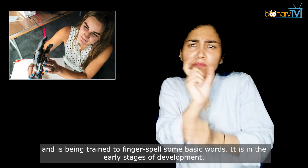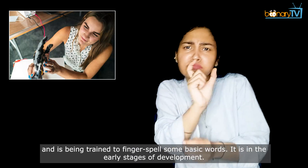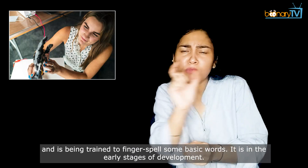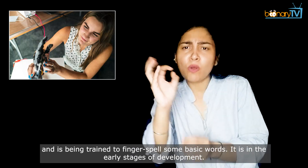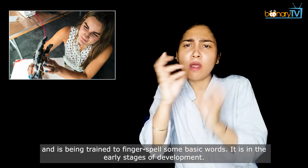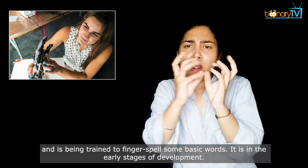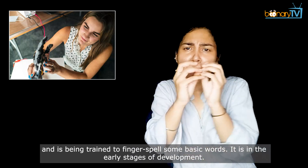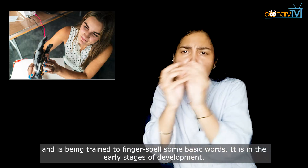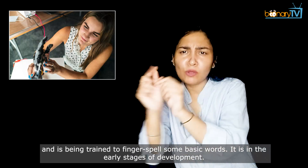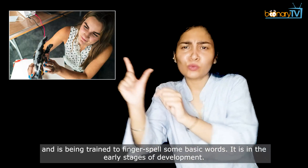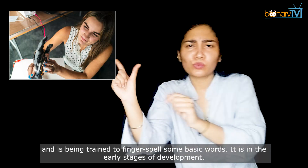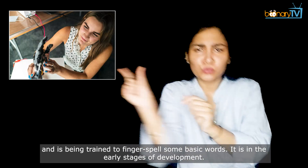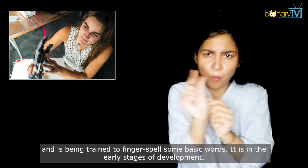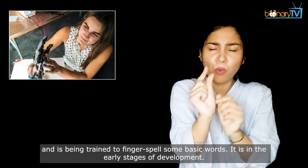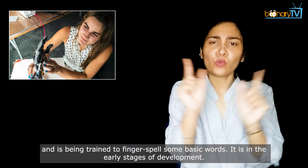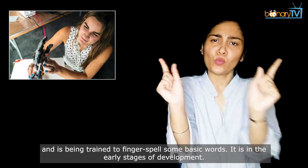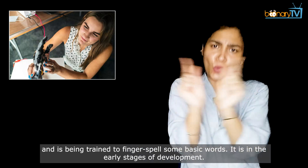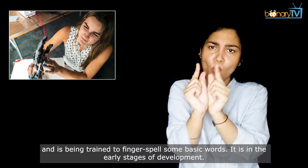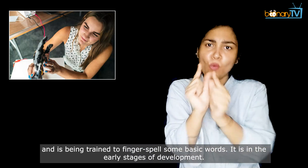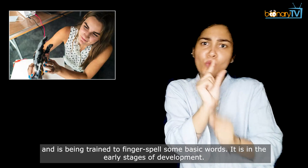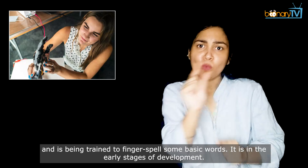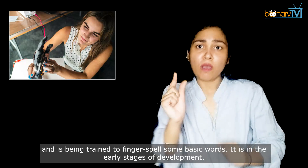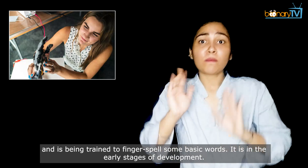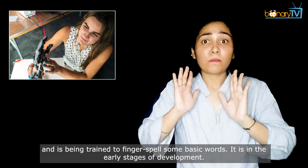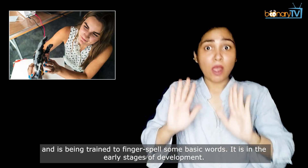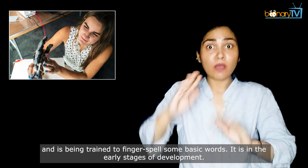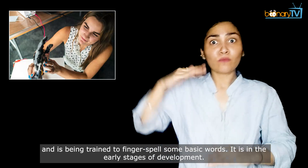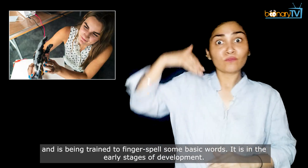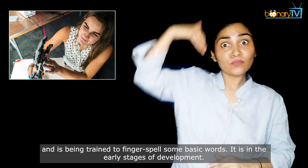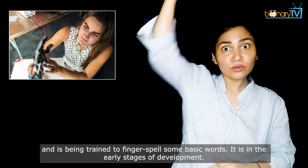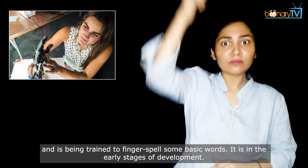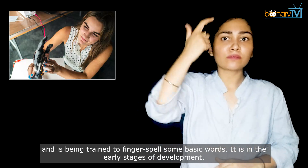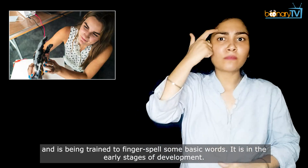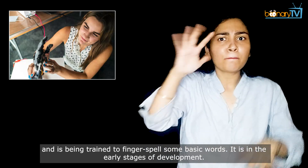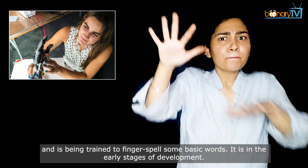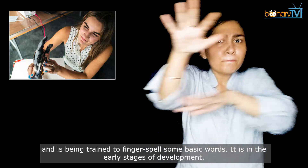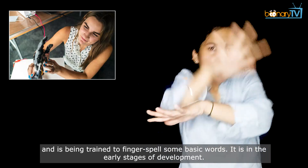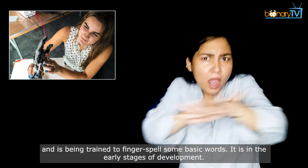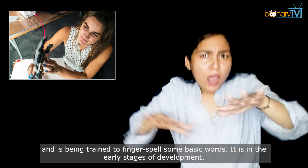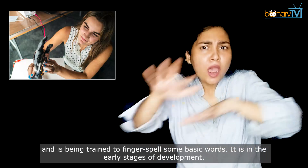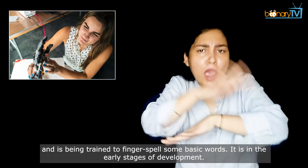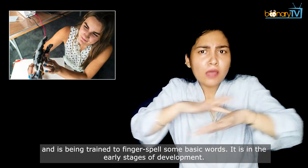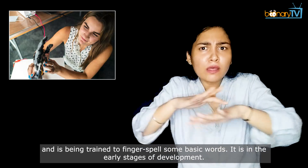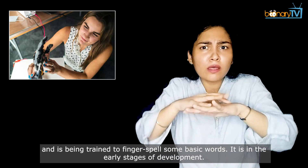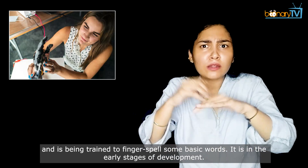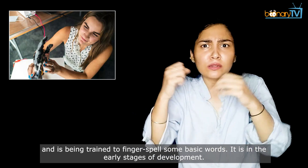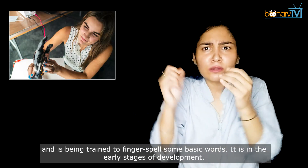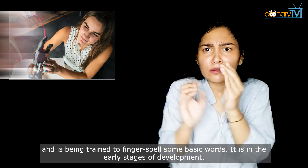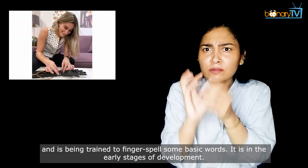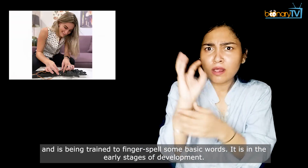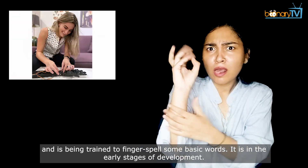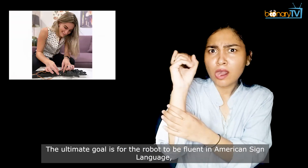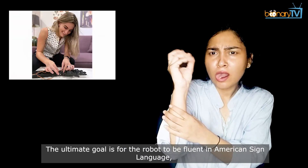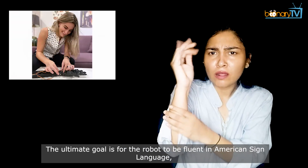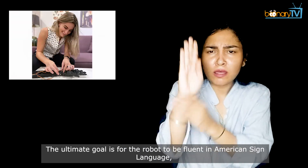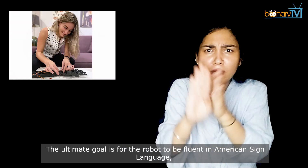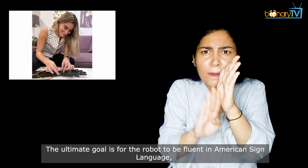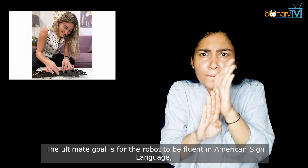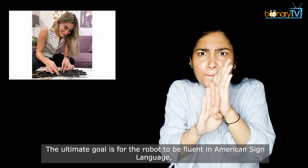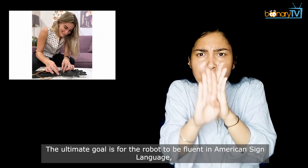is being trained to finger spell some basic words. It is in the early stages of development. The ultimate goal is